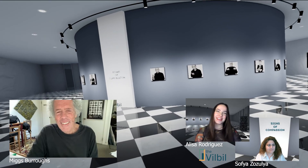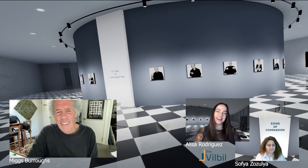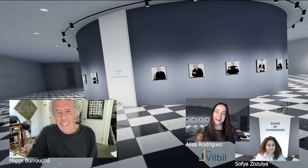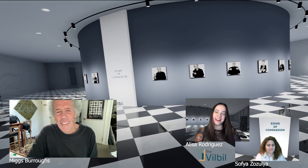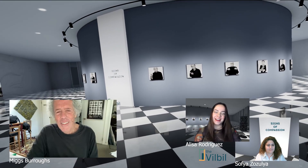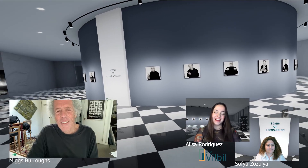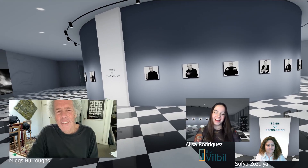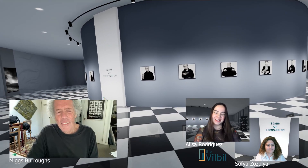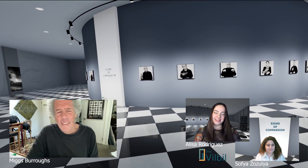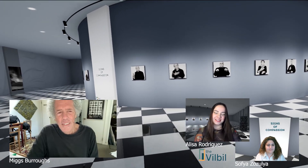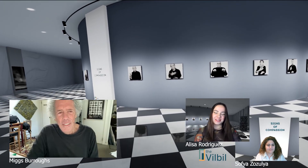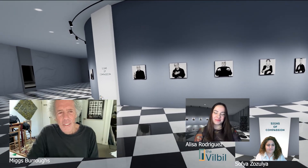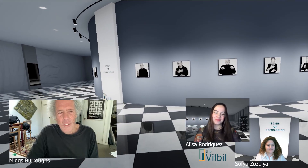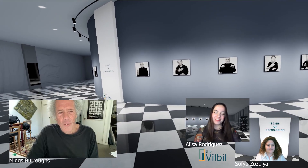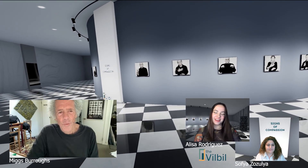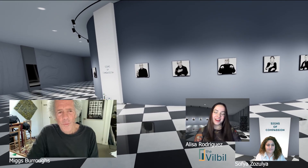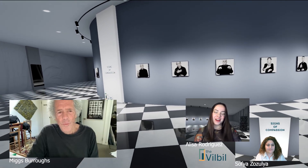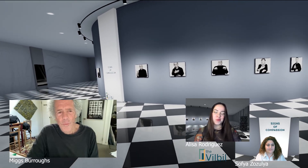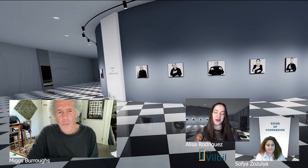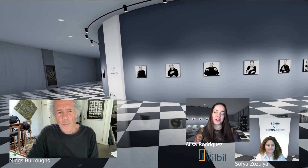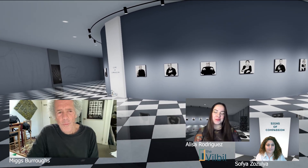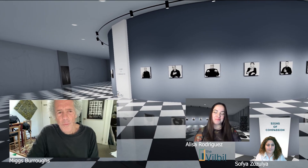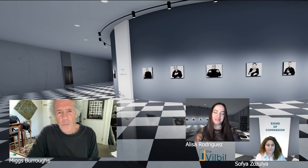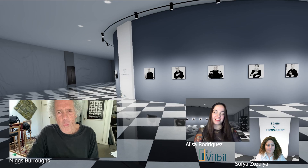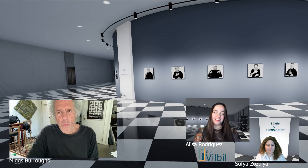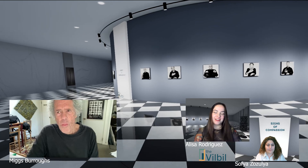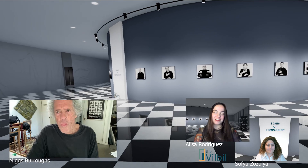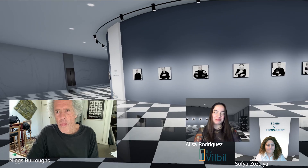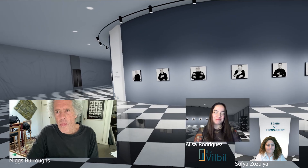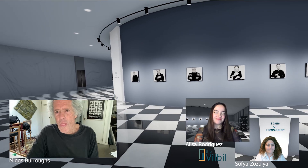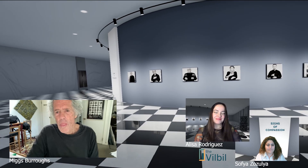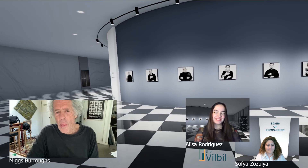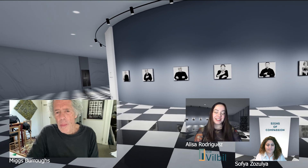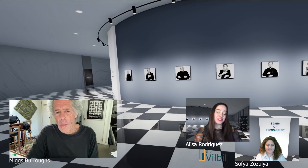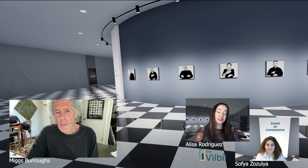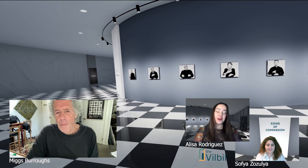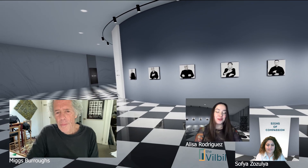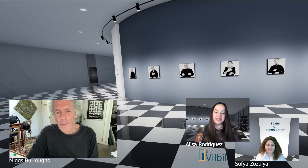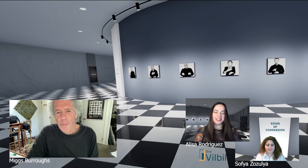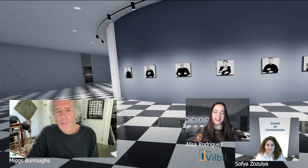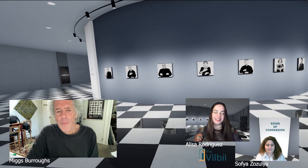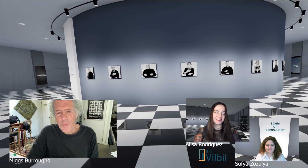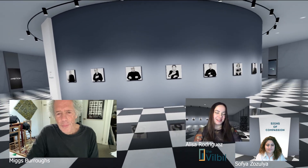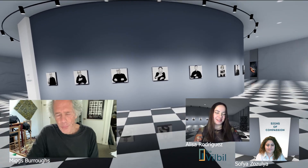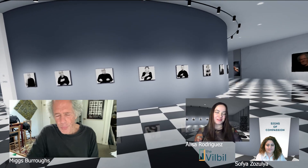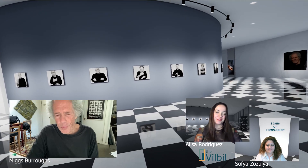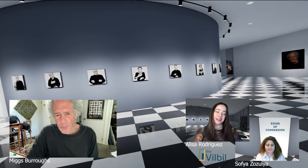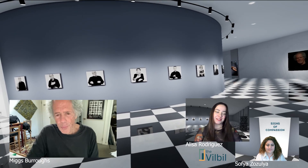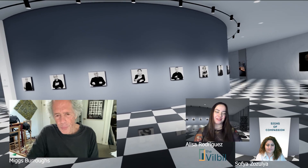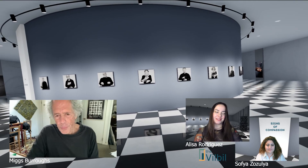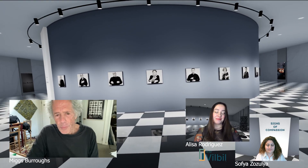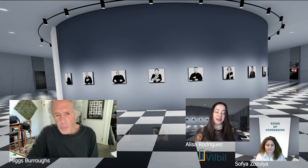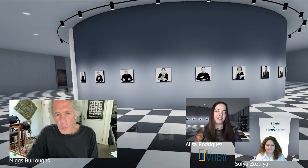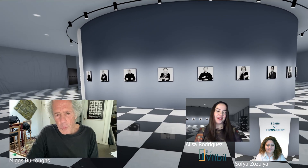amazing. And yeah, well, just the whole idea is really, really